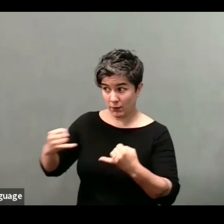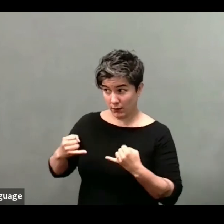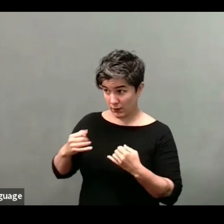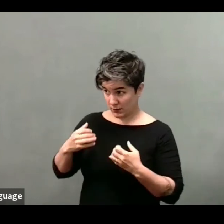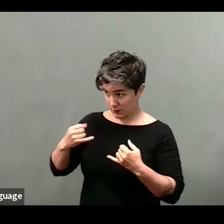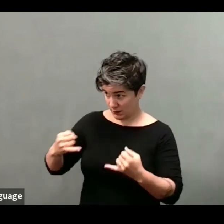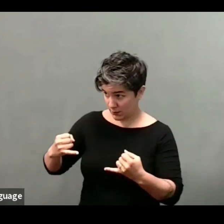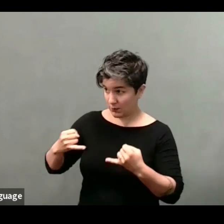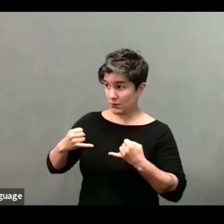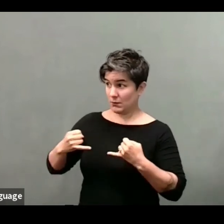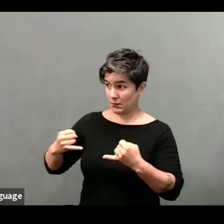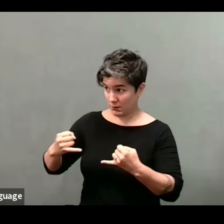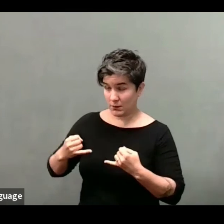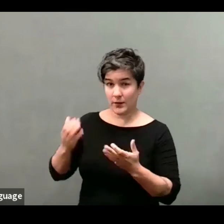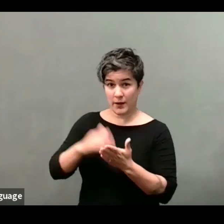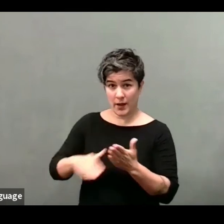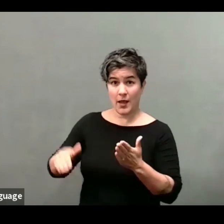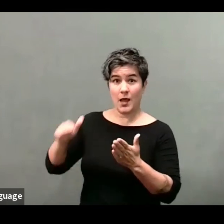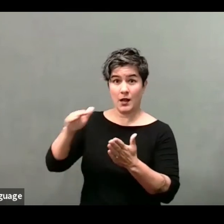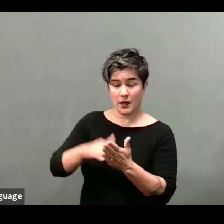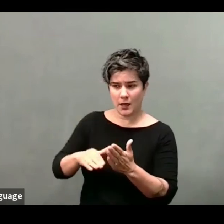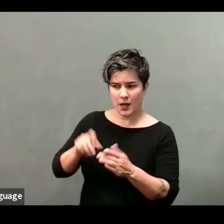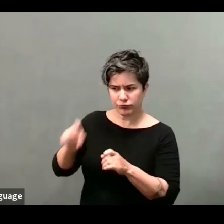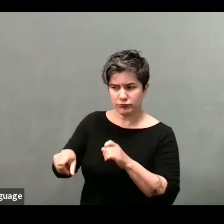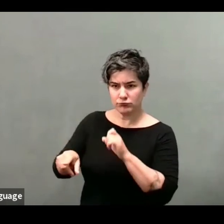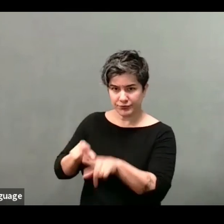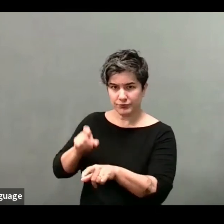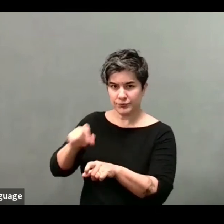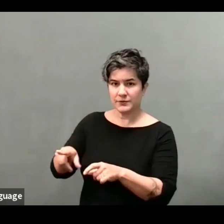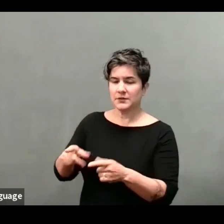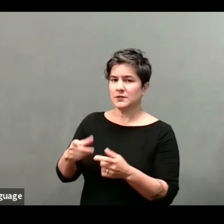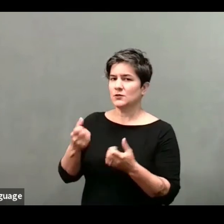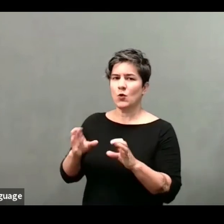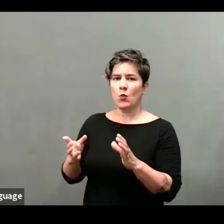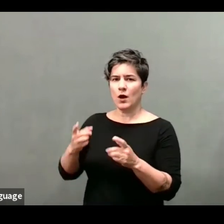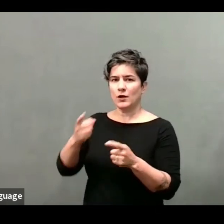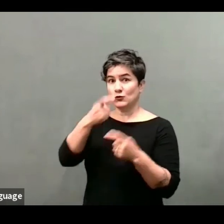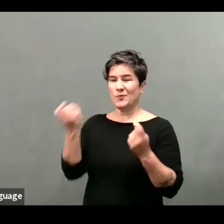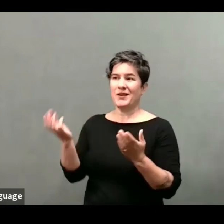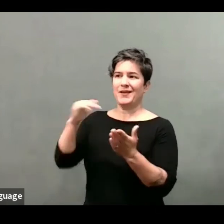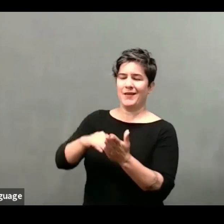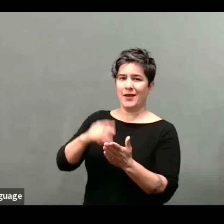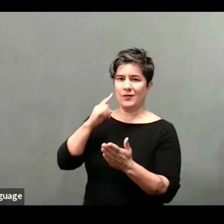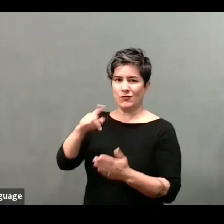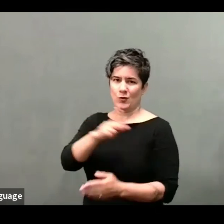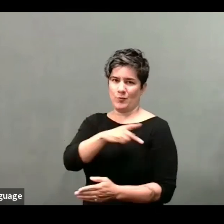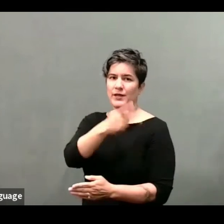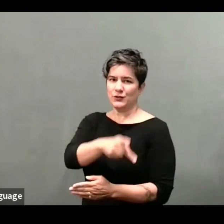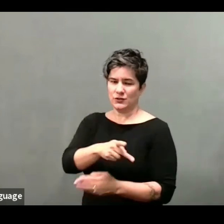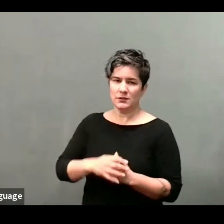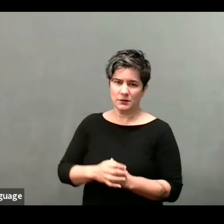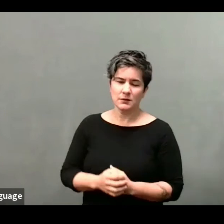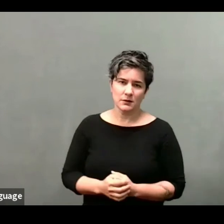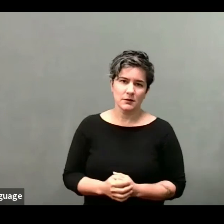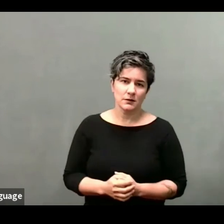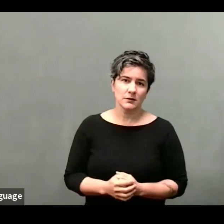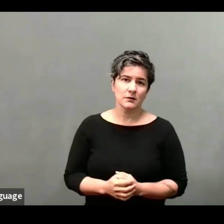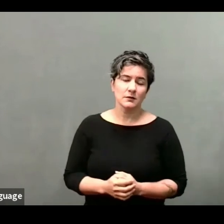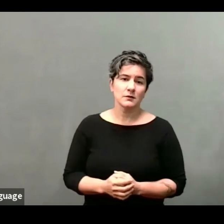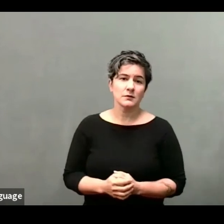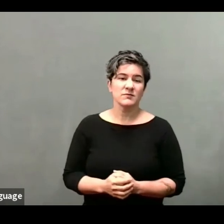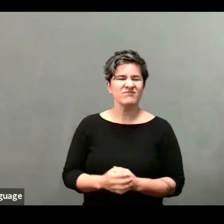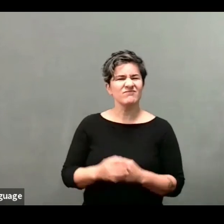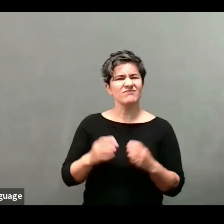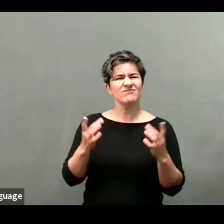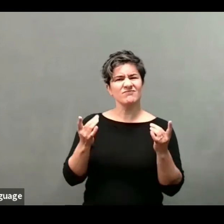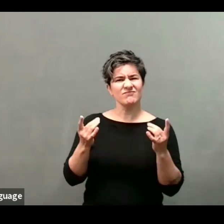incredibly re-traumatizing for the patient, or just straight up traumatizing. Where that can get complicated is if